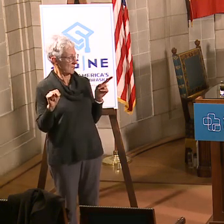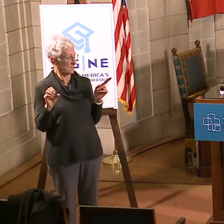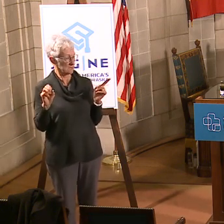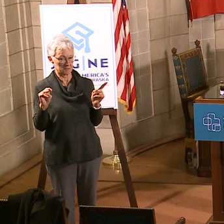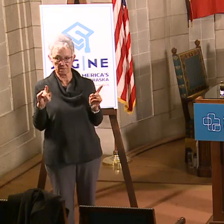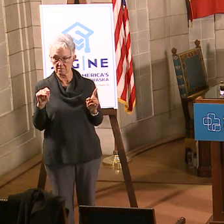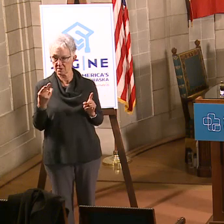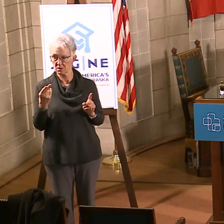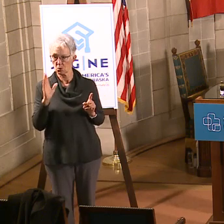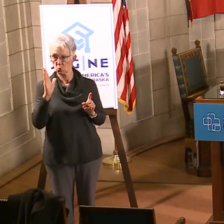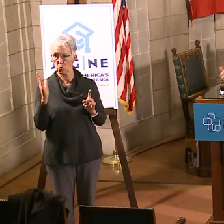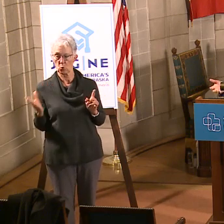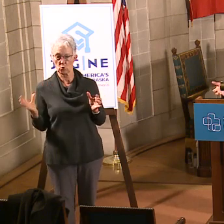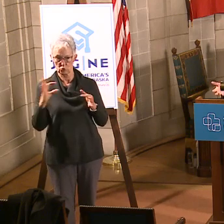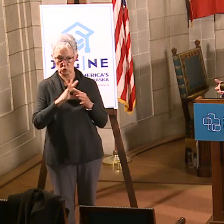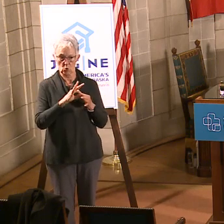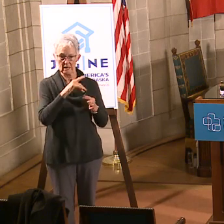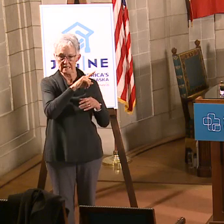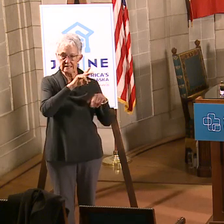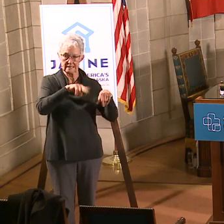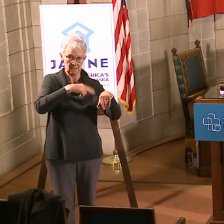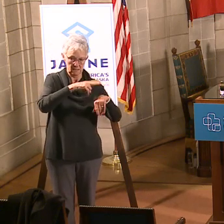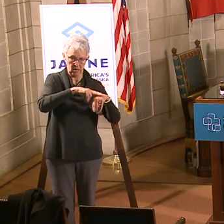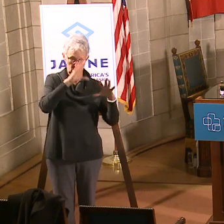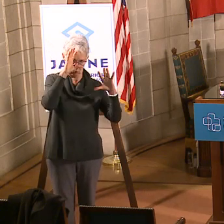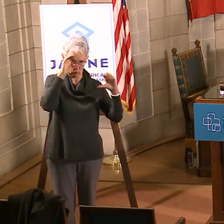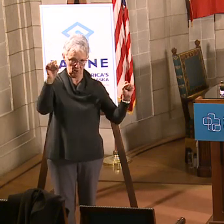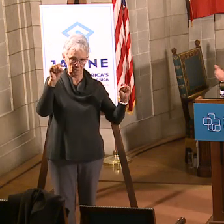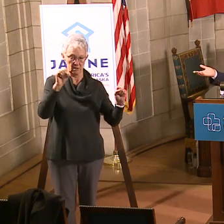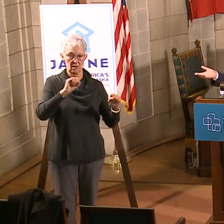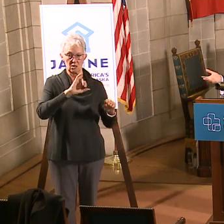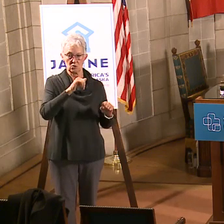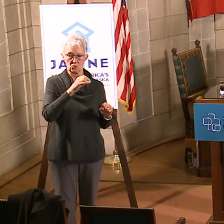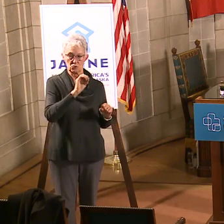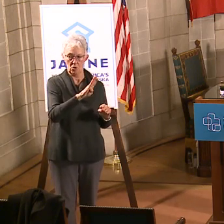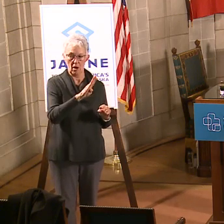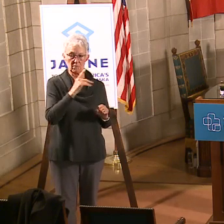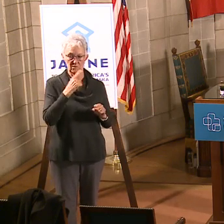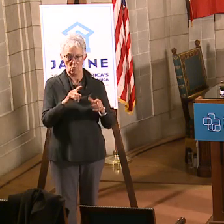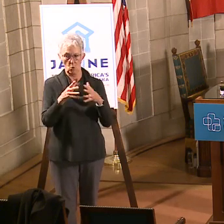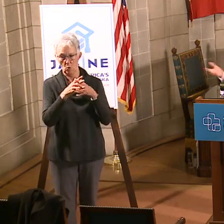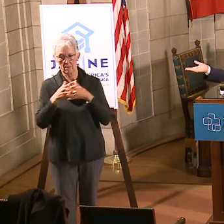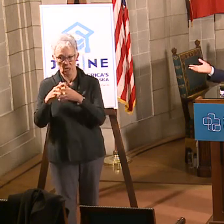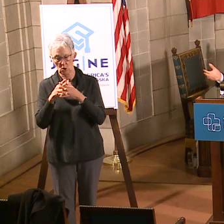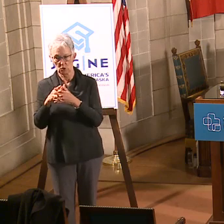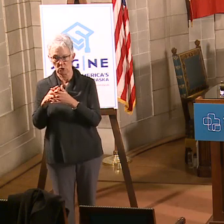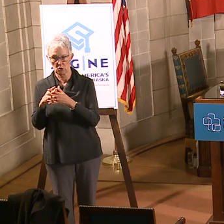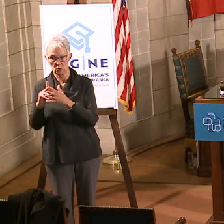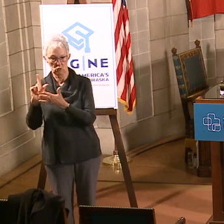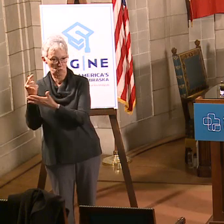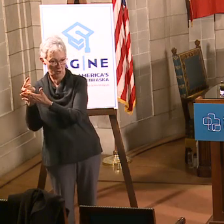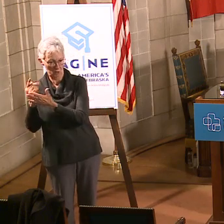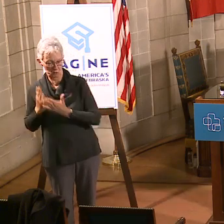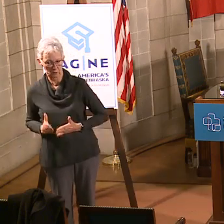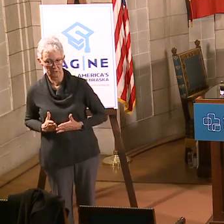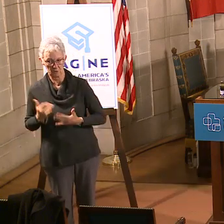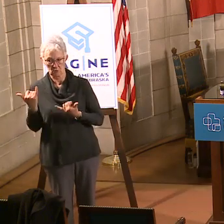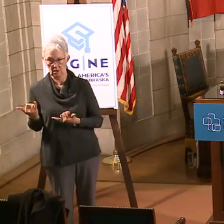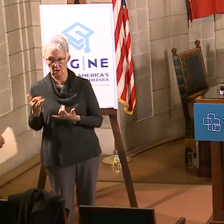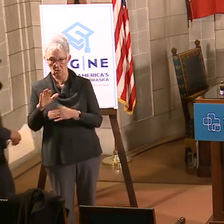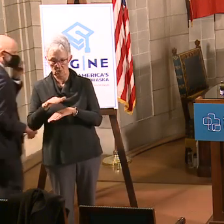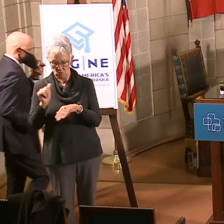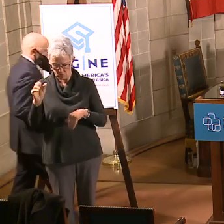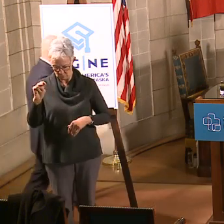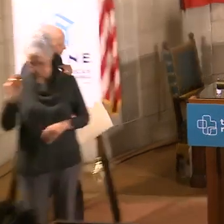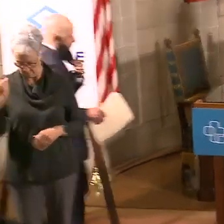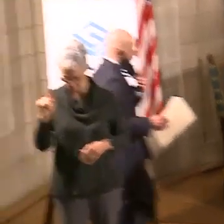up here earlier. He's the National President for Jobs for America's Grads, and Matt will introduce him. So with that, Matt, I'm going to call you up.